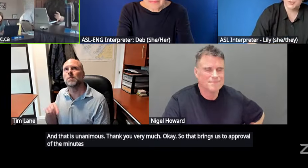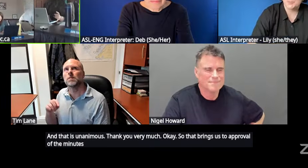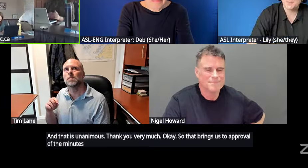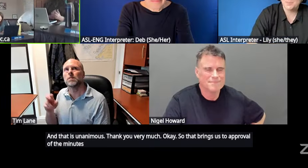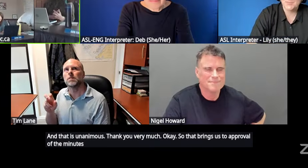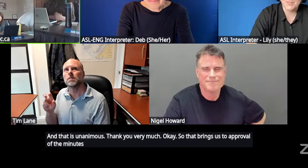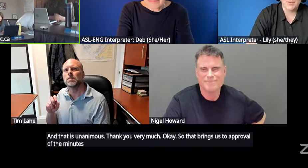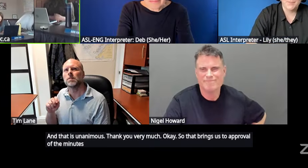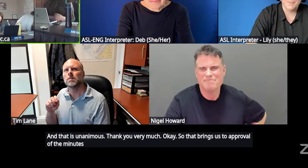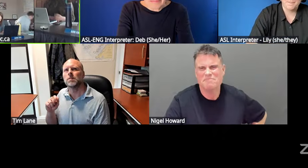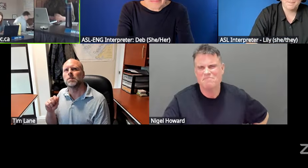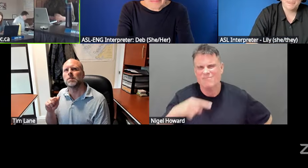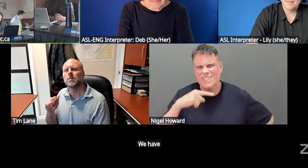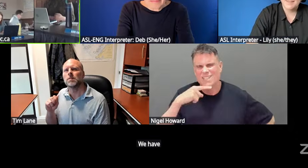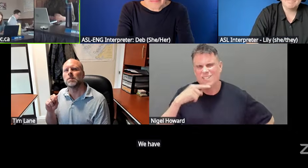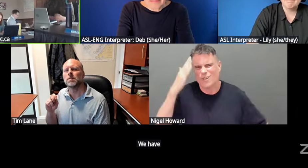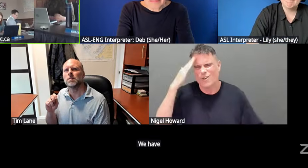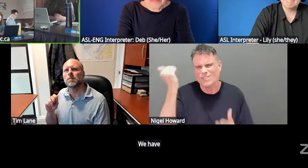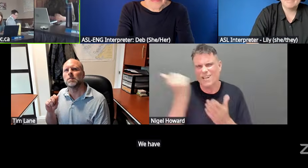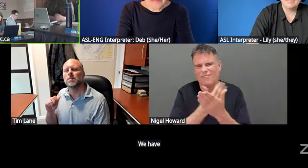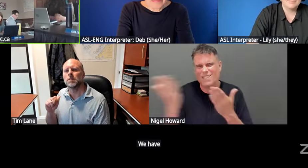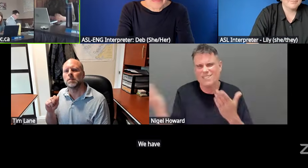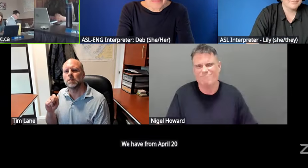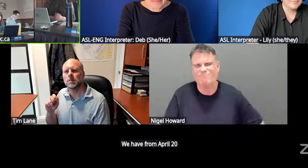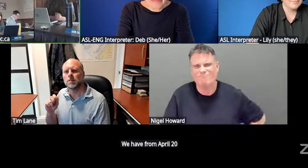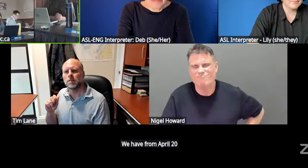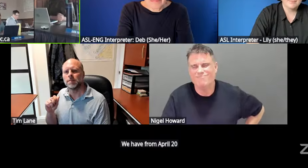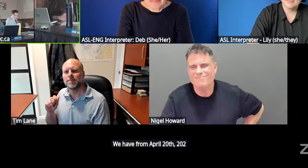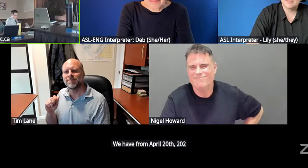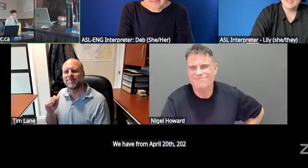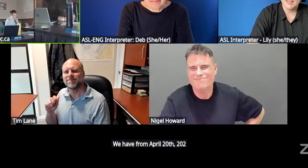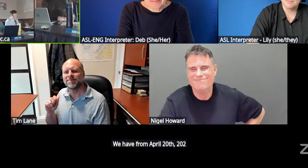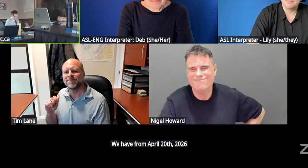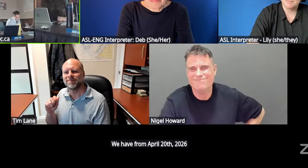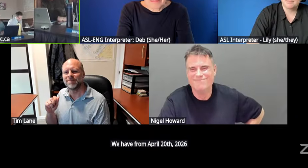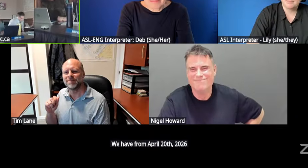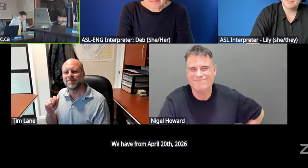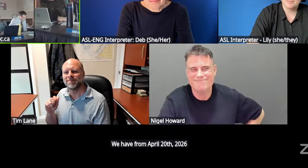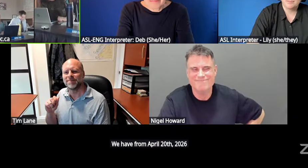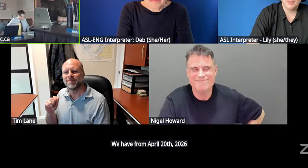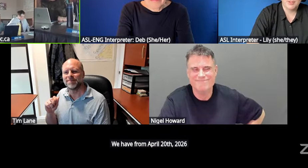We have minutes from April 20th, 2026.